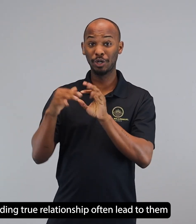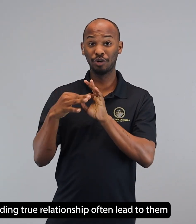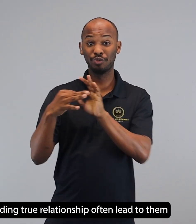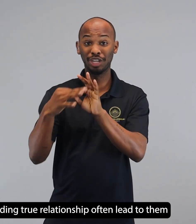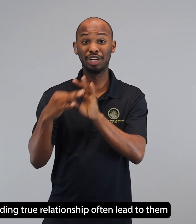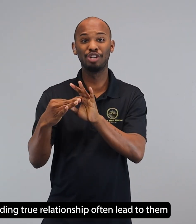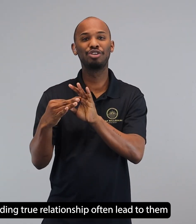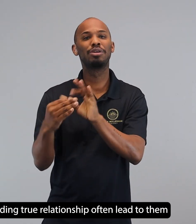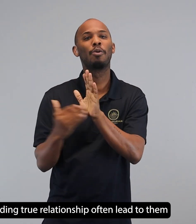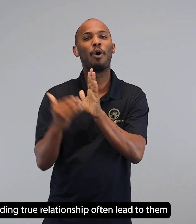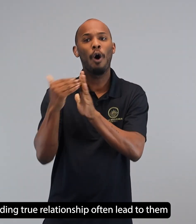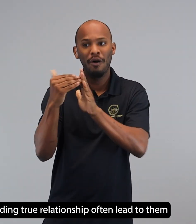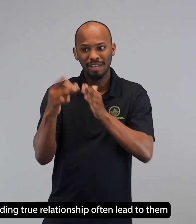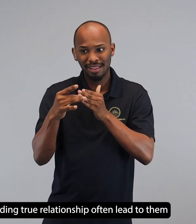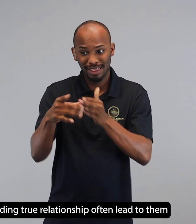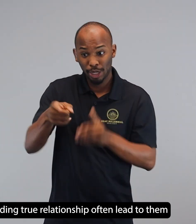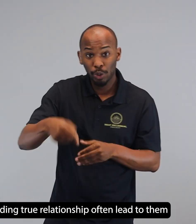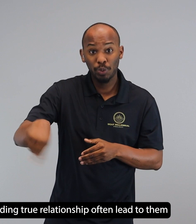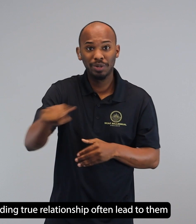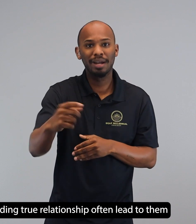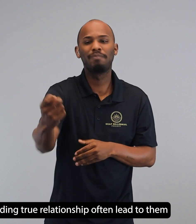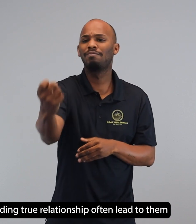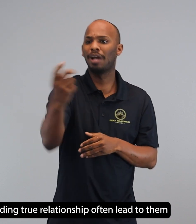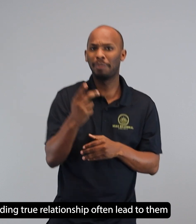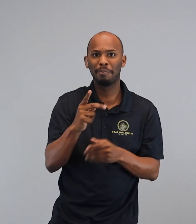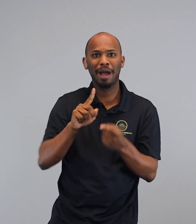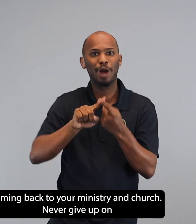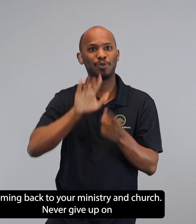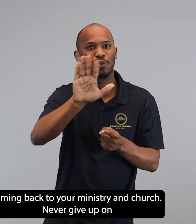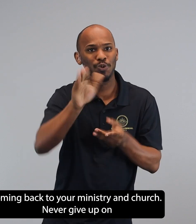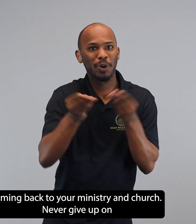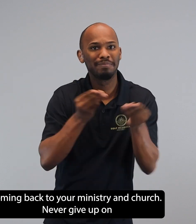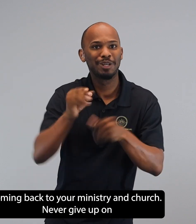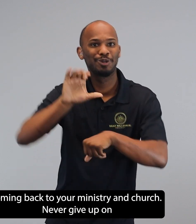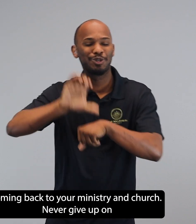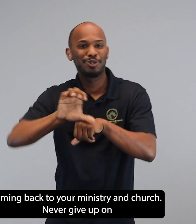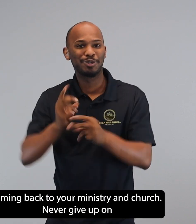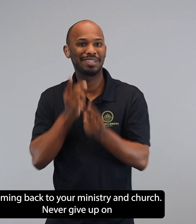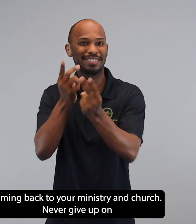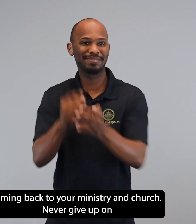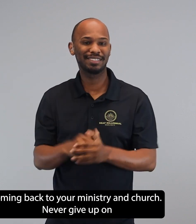Building true relationship often leads to them coming back to your ministry and church.